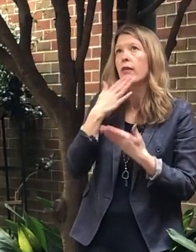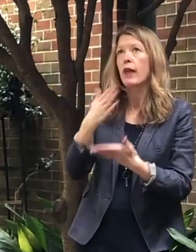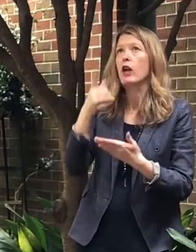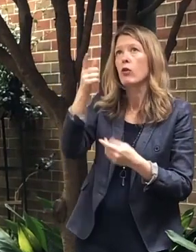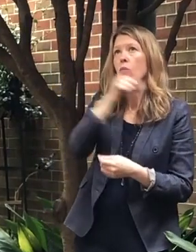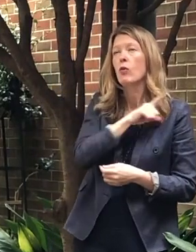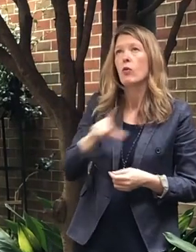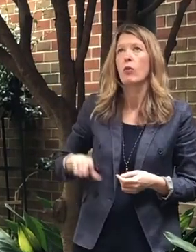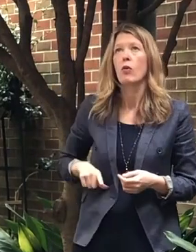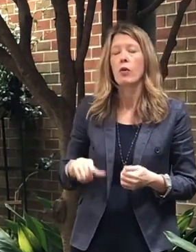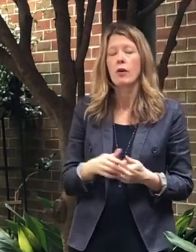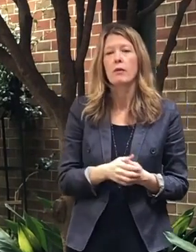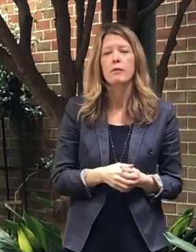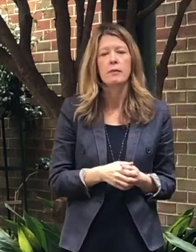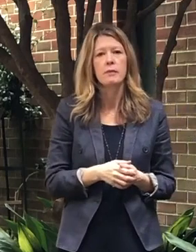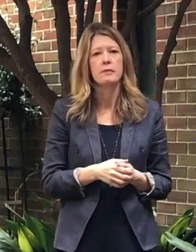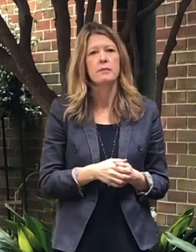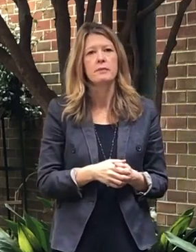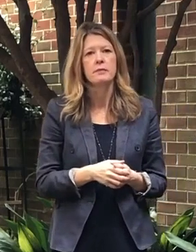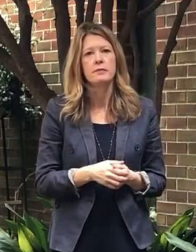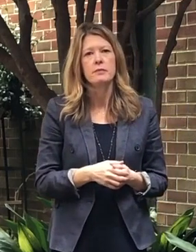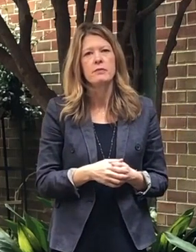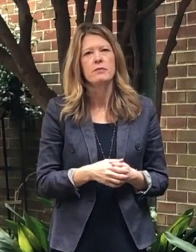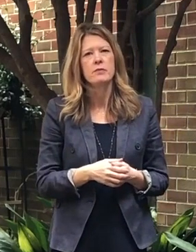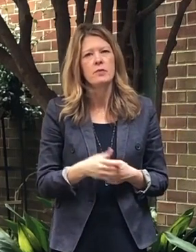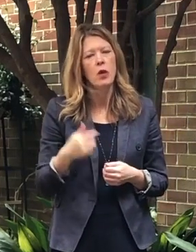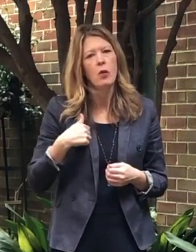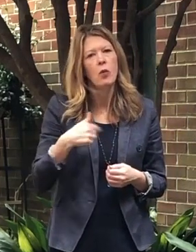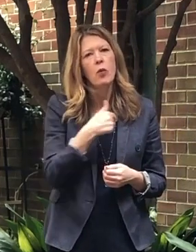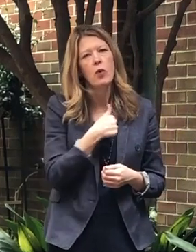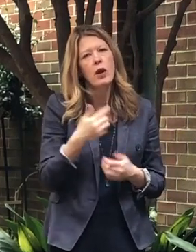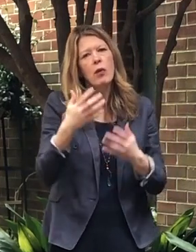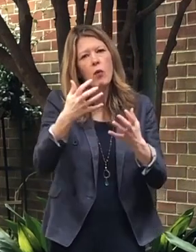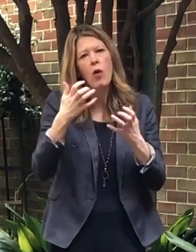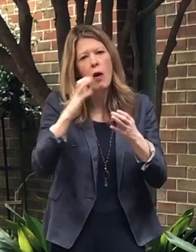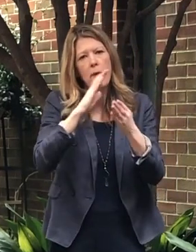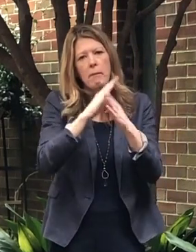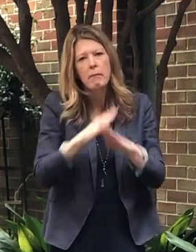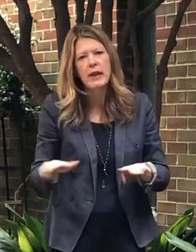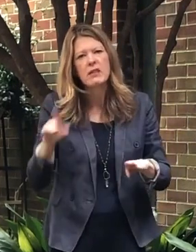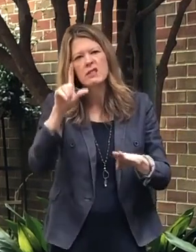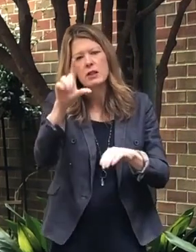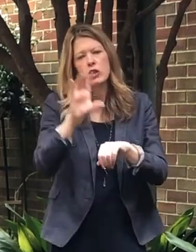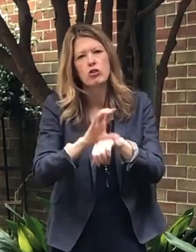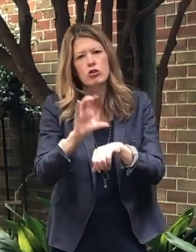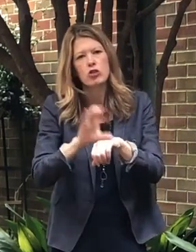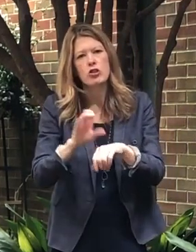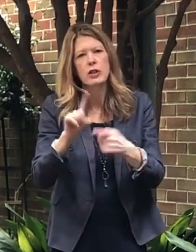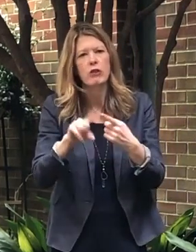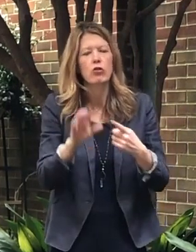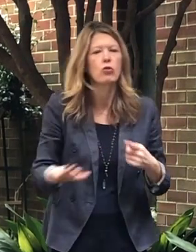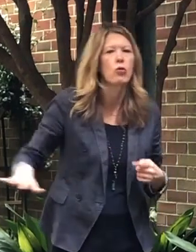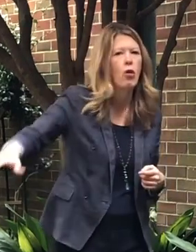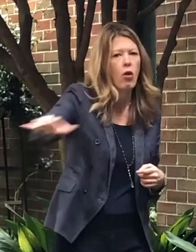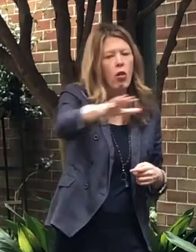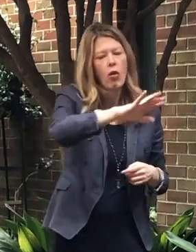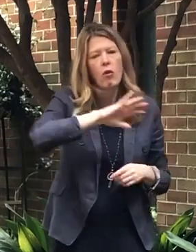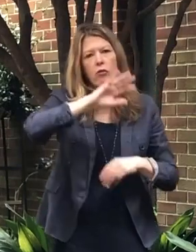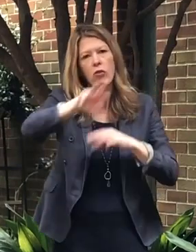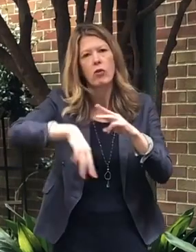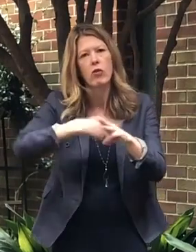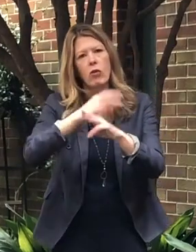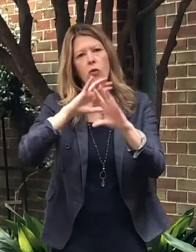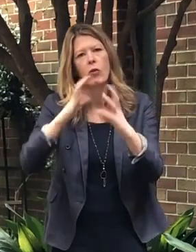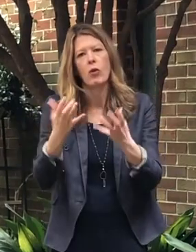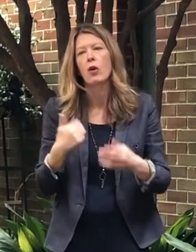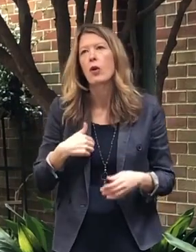O Lord. That there may be peace to your church and to the whole world, we entreat you,